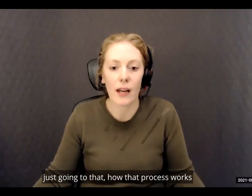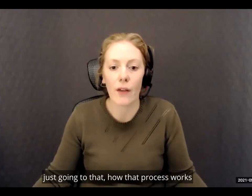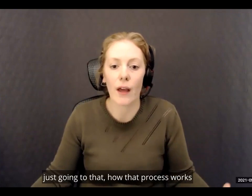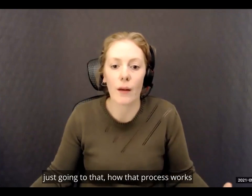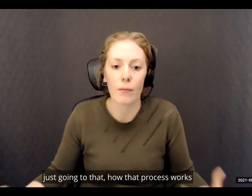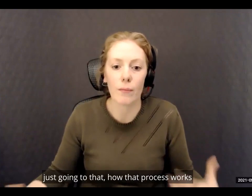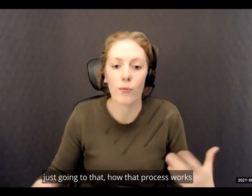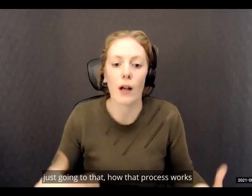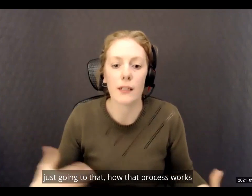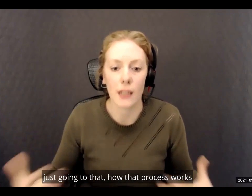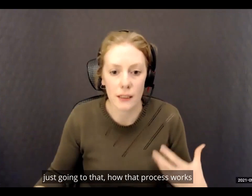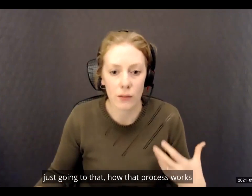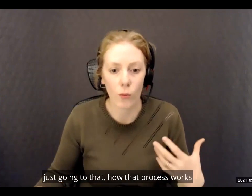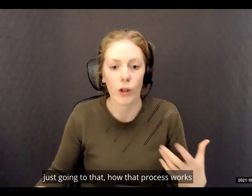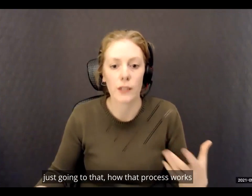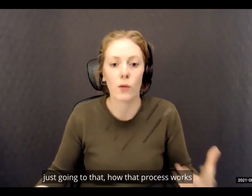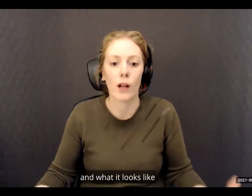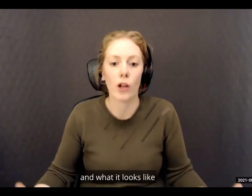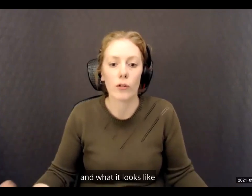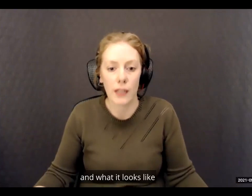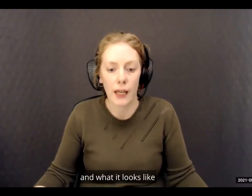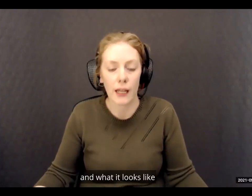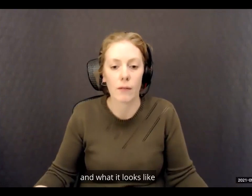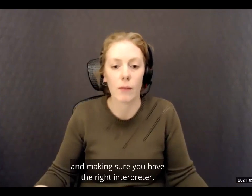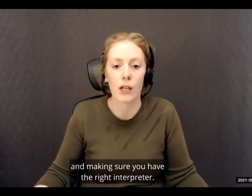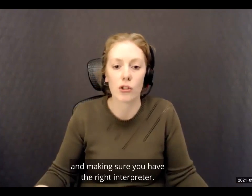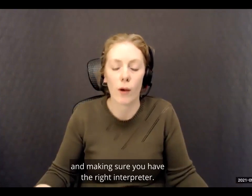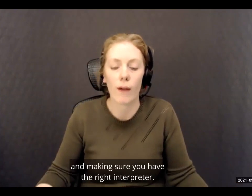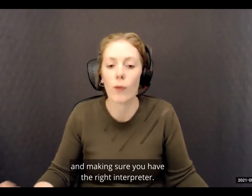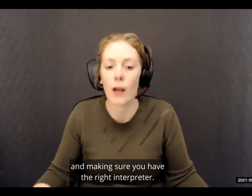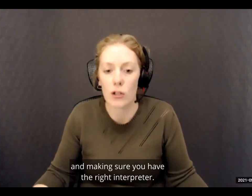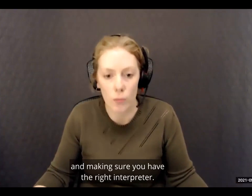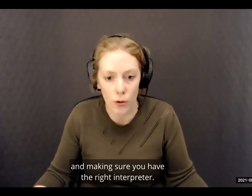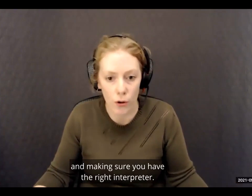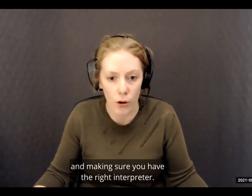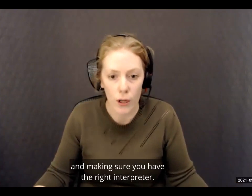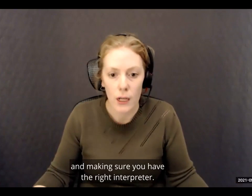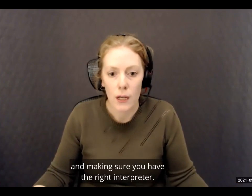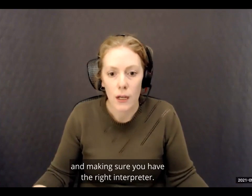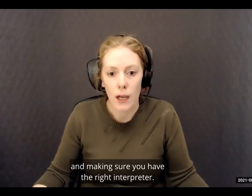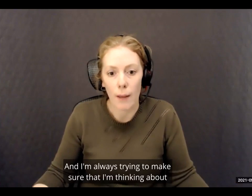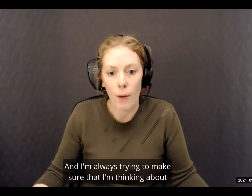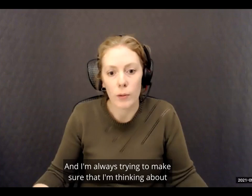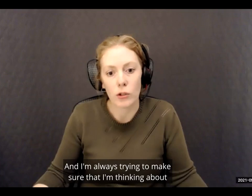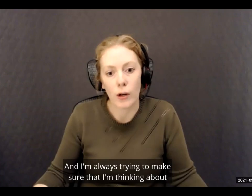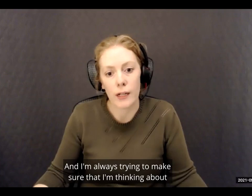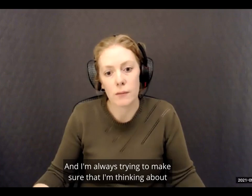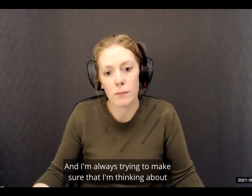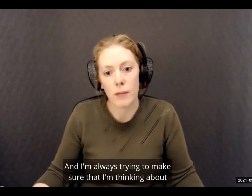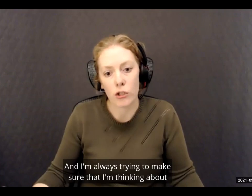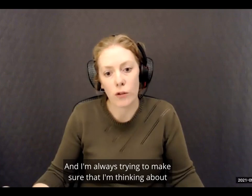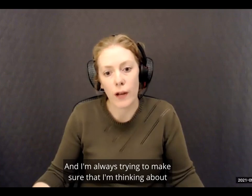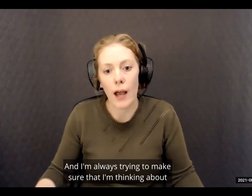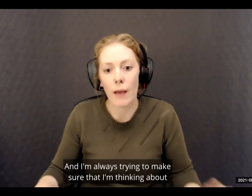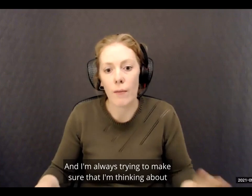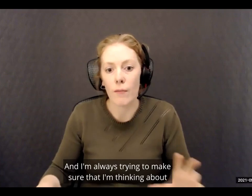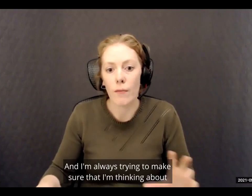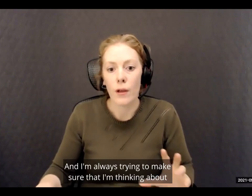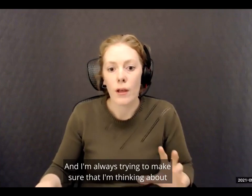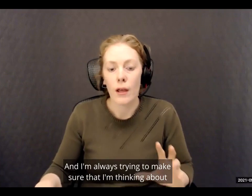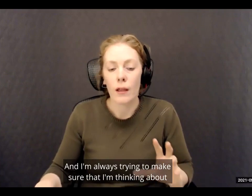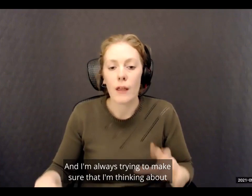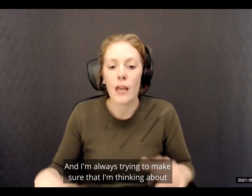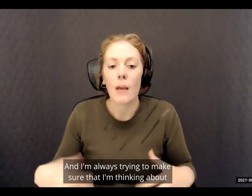to that, how that process works and what it looks like and making sure you have the right interpreter. And I'm always trying to make sure that